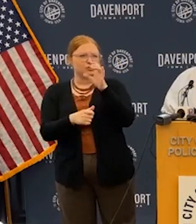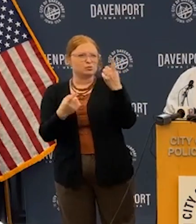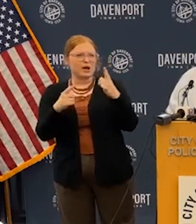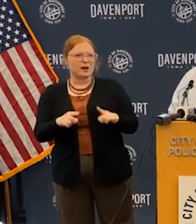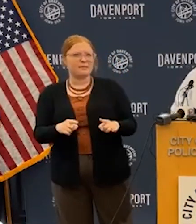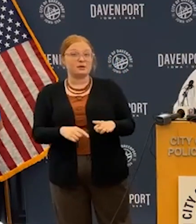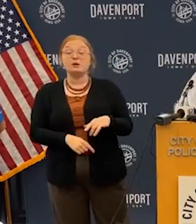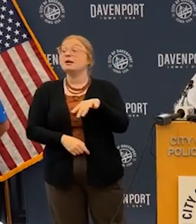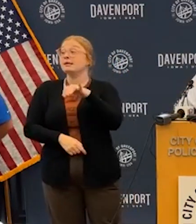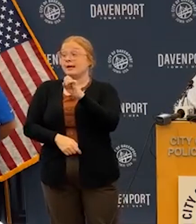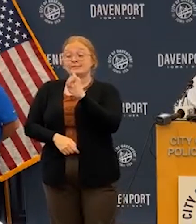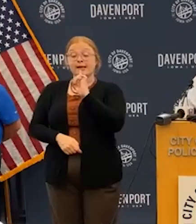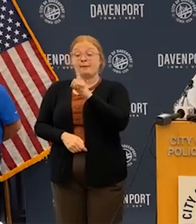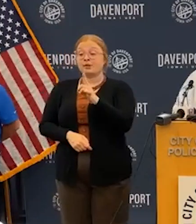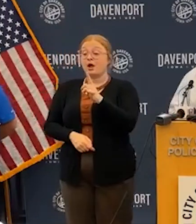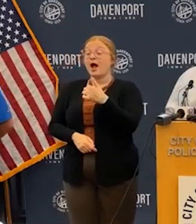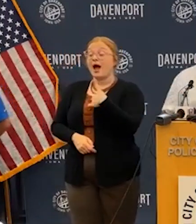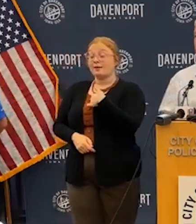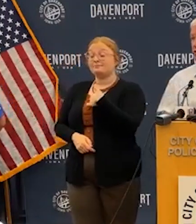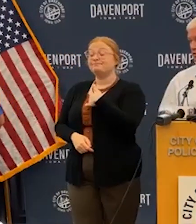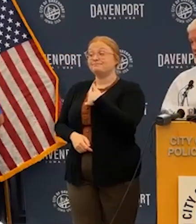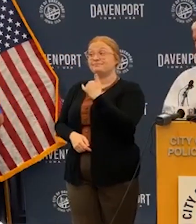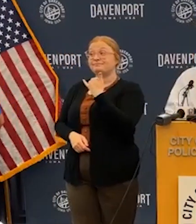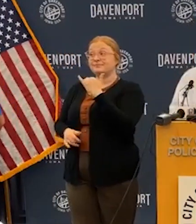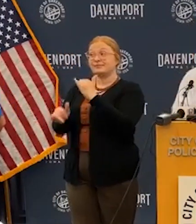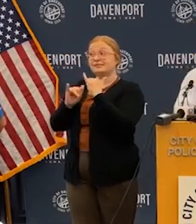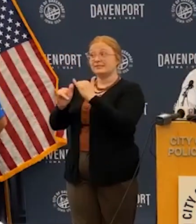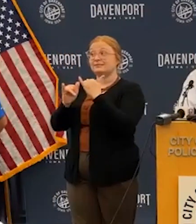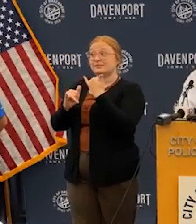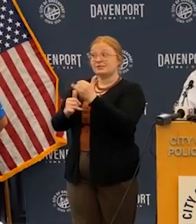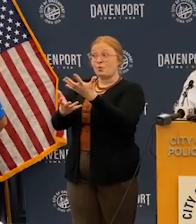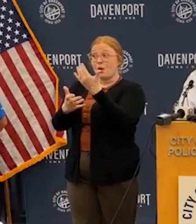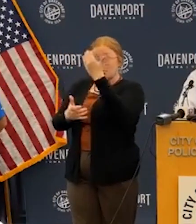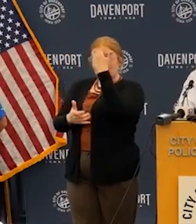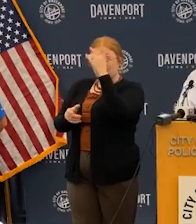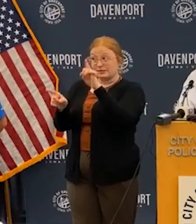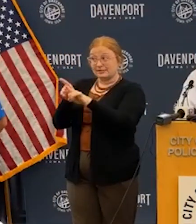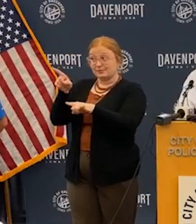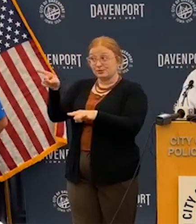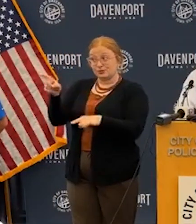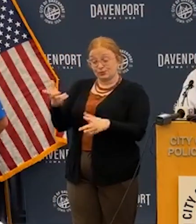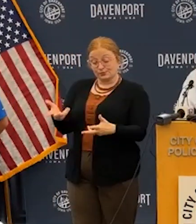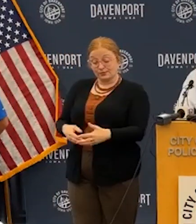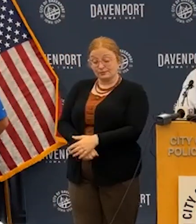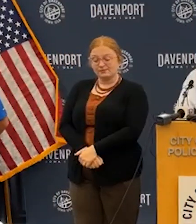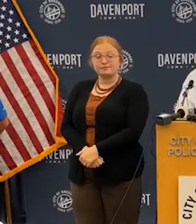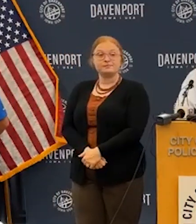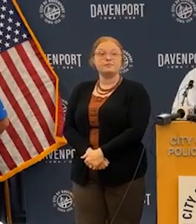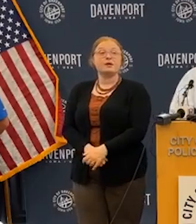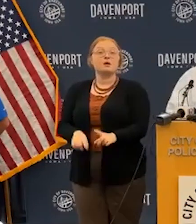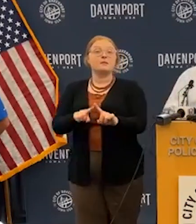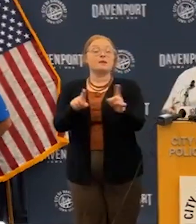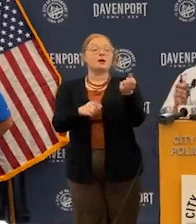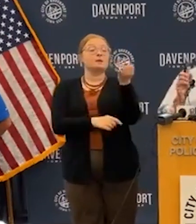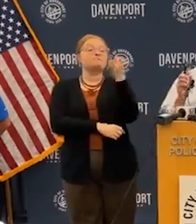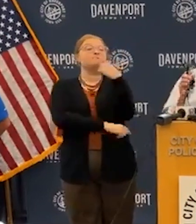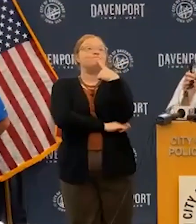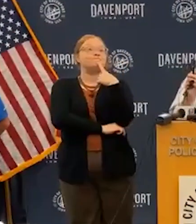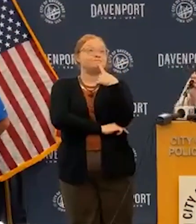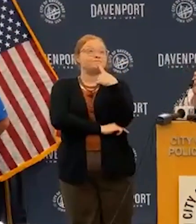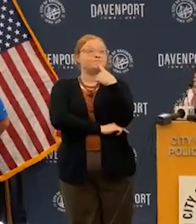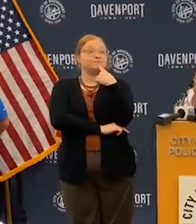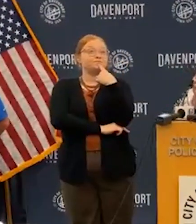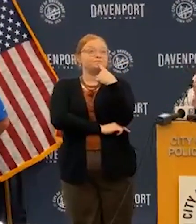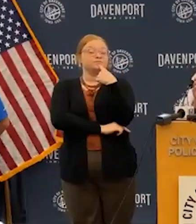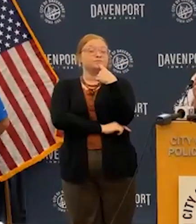as interested as anybody else. But no one should question the effort to find